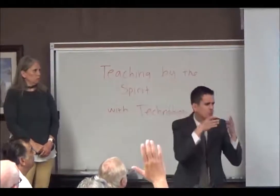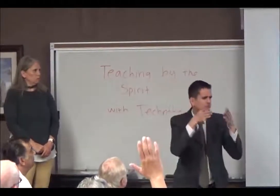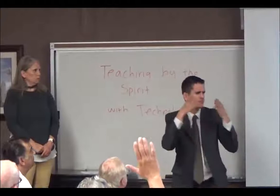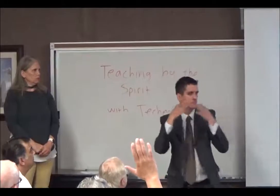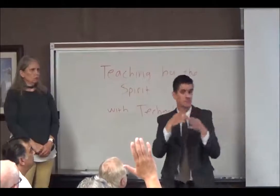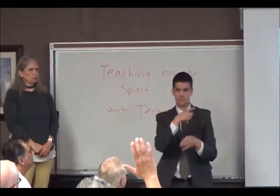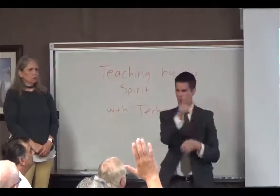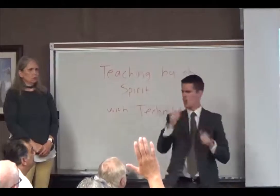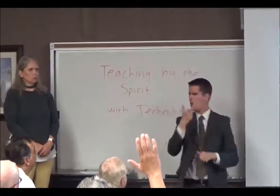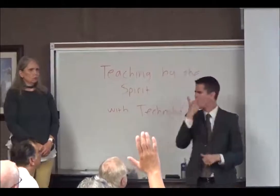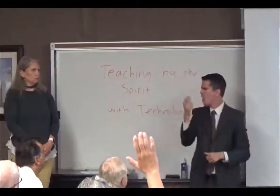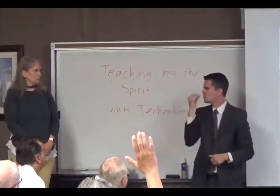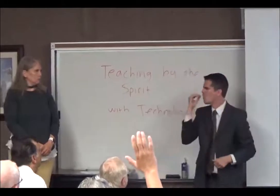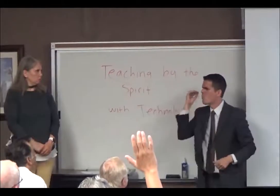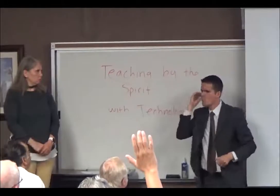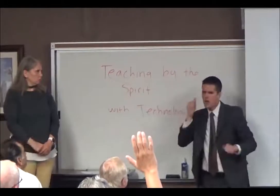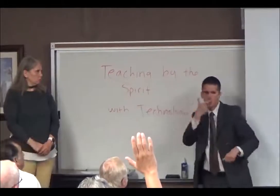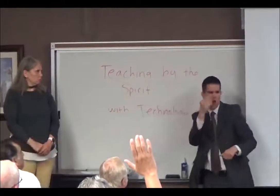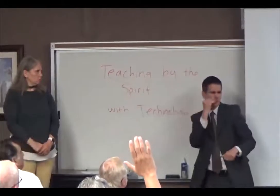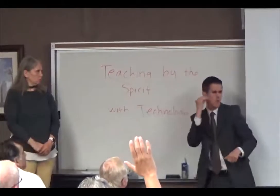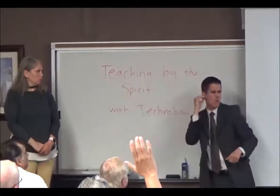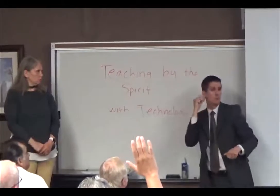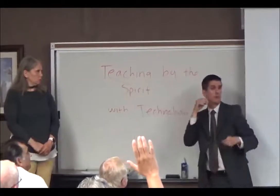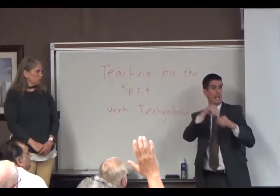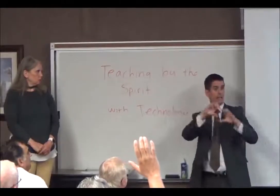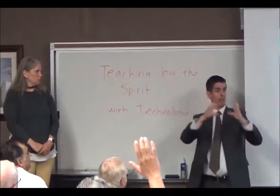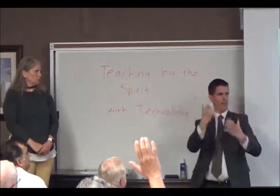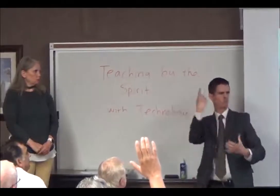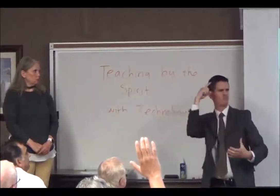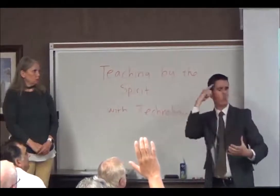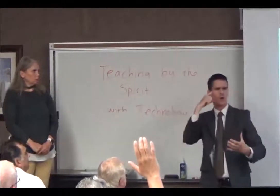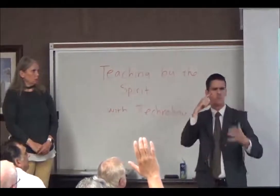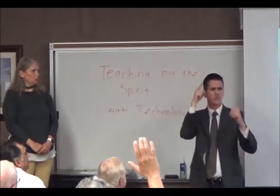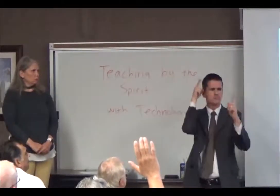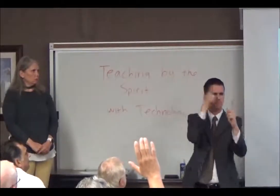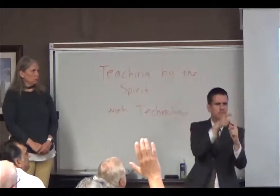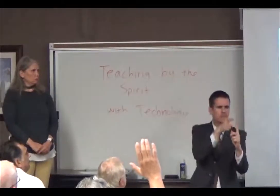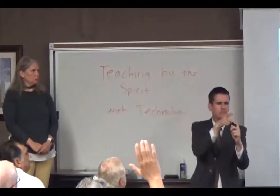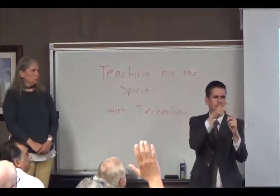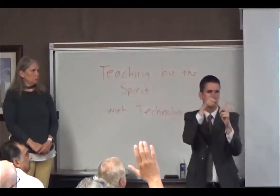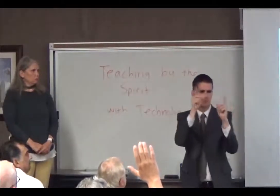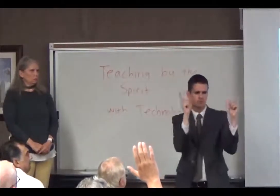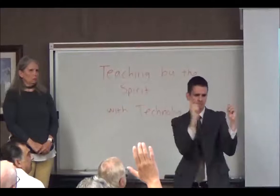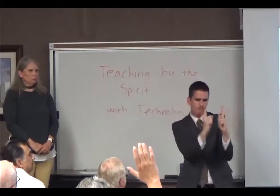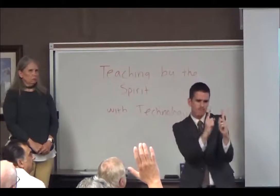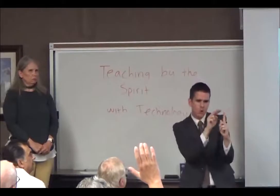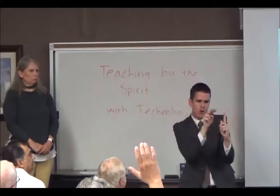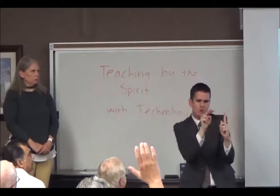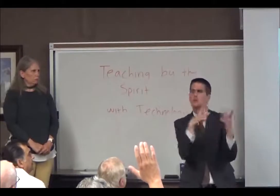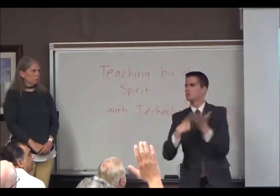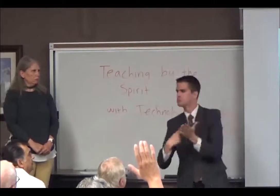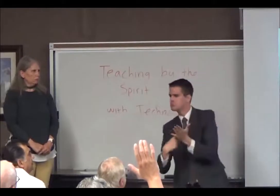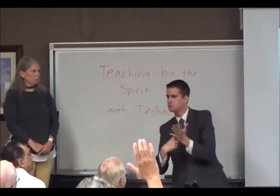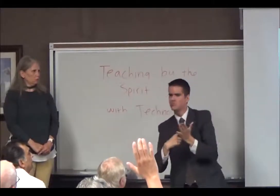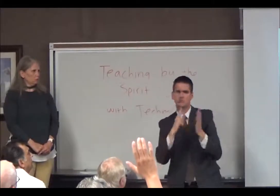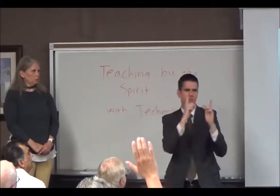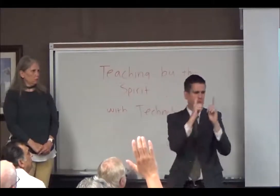clips, different focal points. You can watch the rest at home if you want. But in class, you have to pick the parts that you want to really